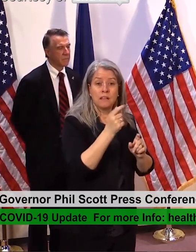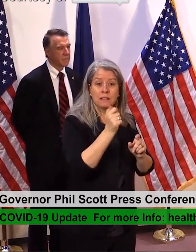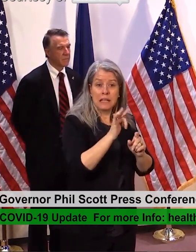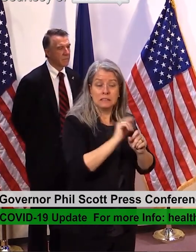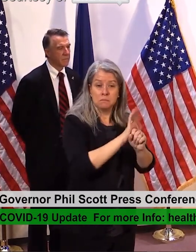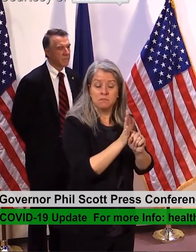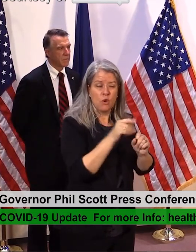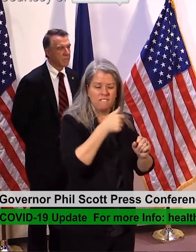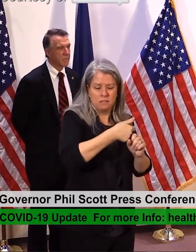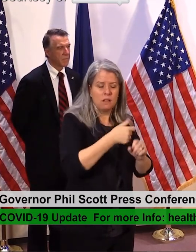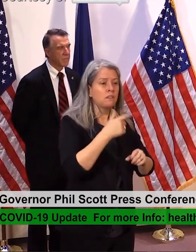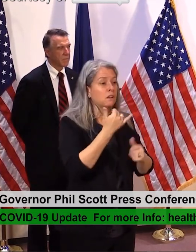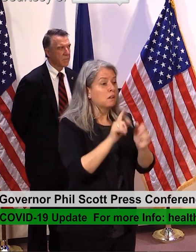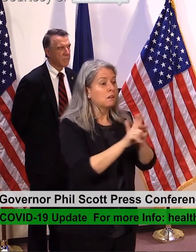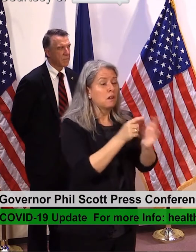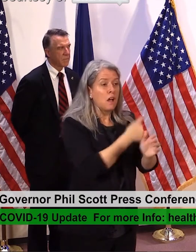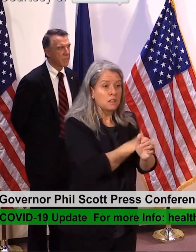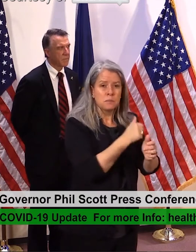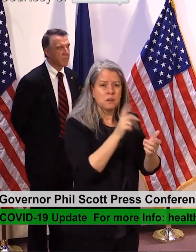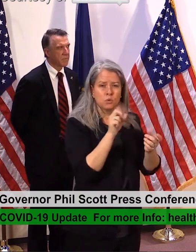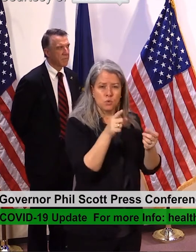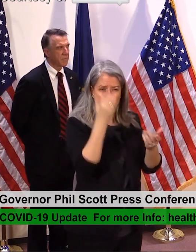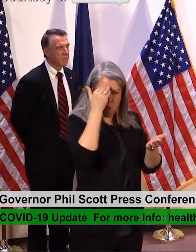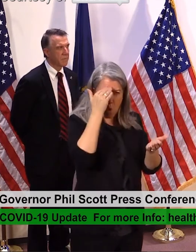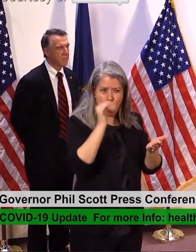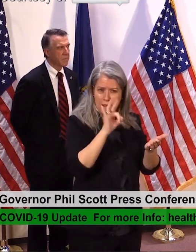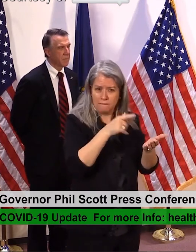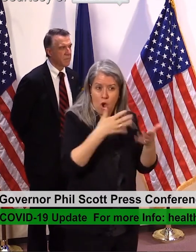there more of an emphasis on those advanced directives?